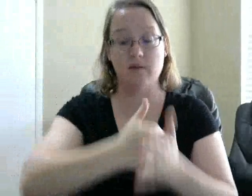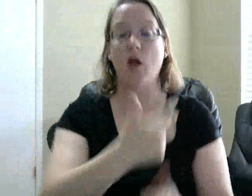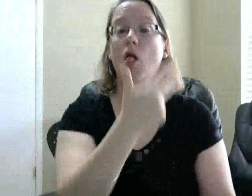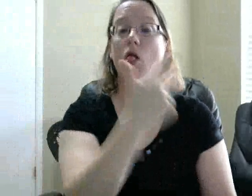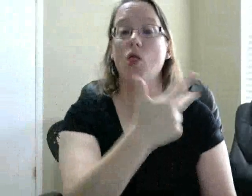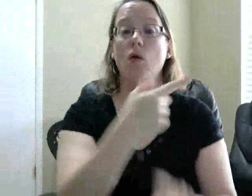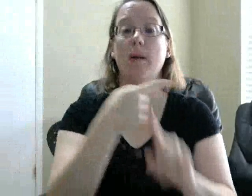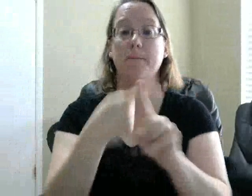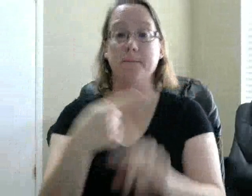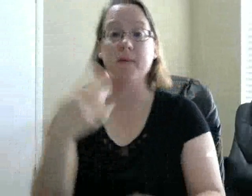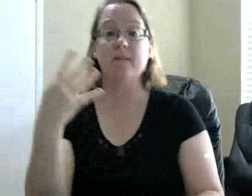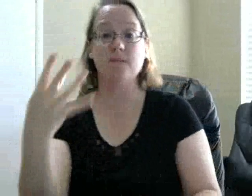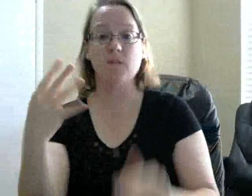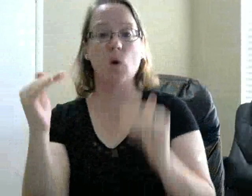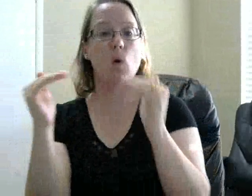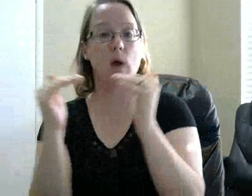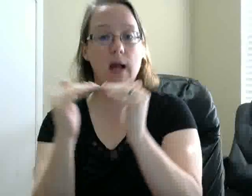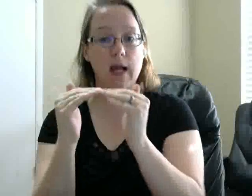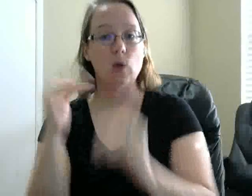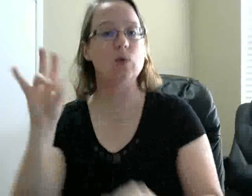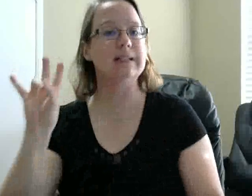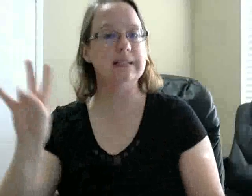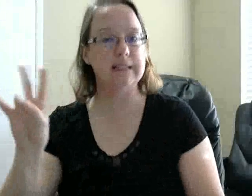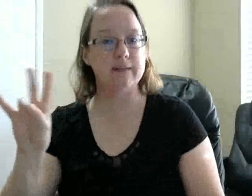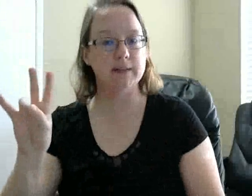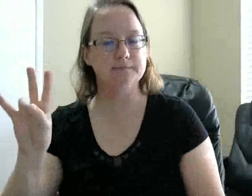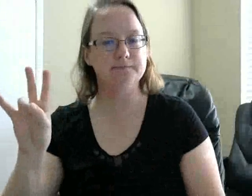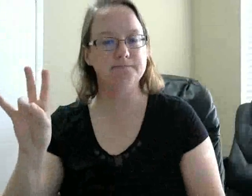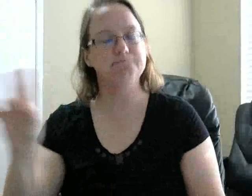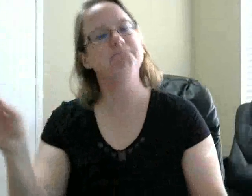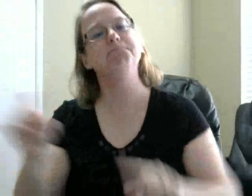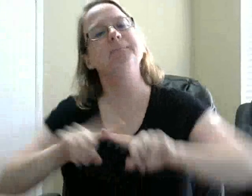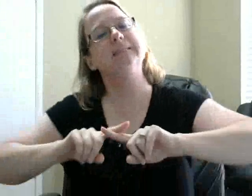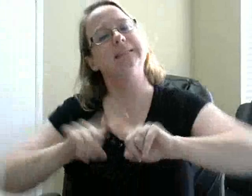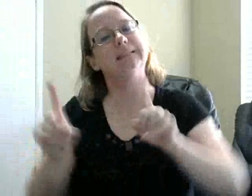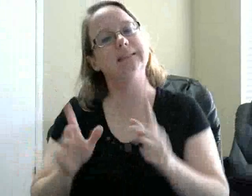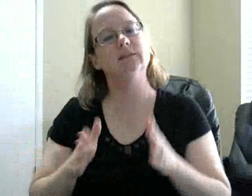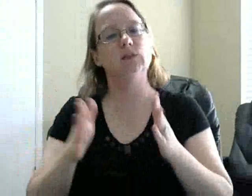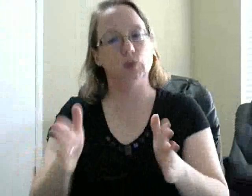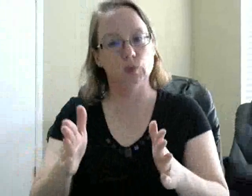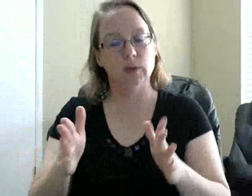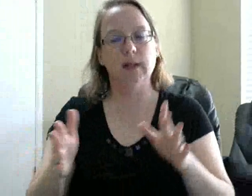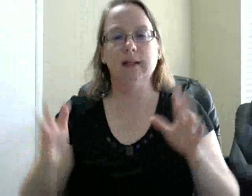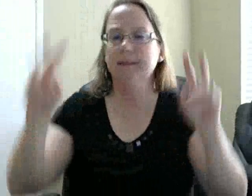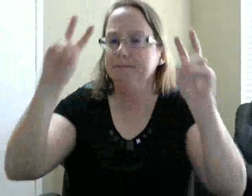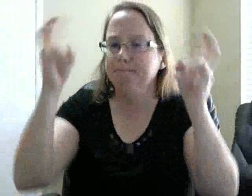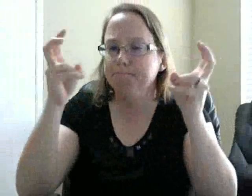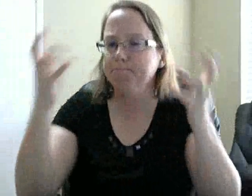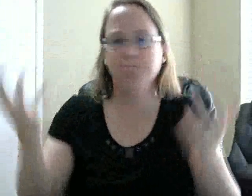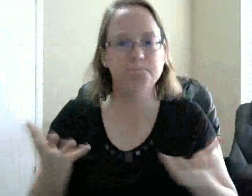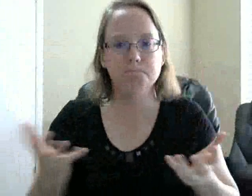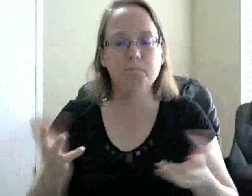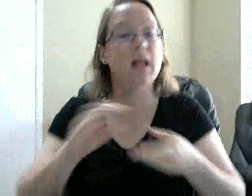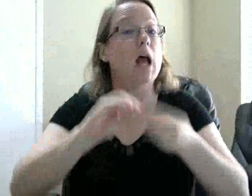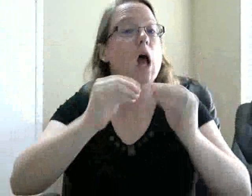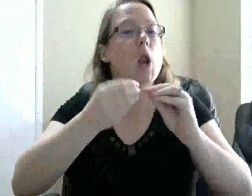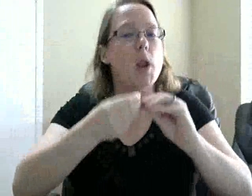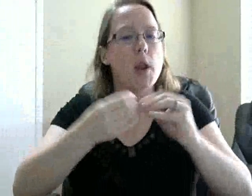7. And now I'm going to introduce you to another way of thinking about this. It's called the number line. And actually, I think this is how I do it in my head